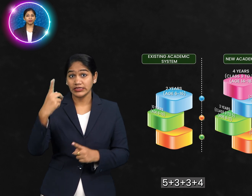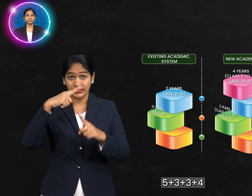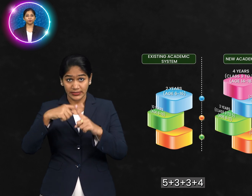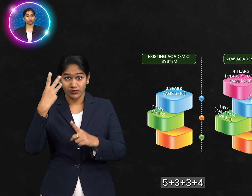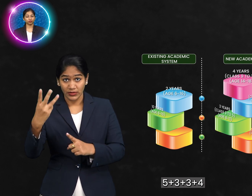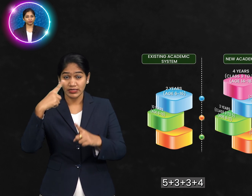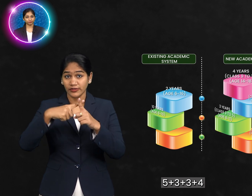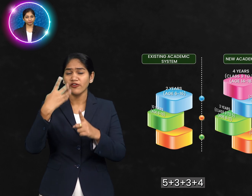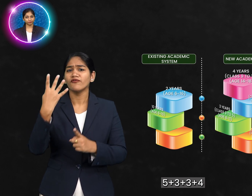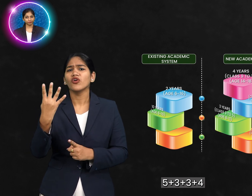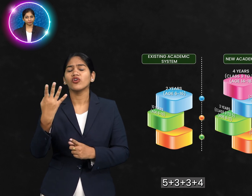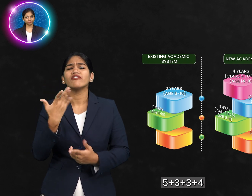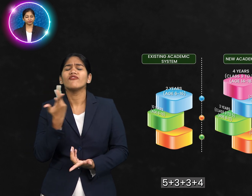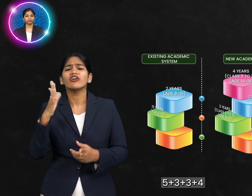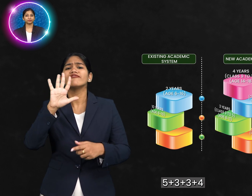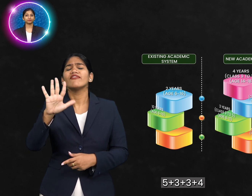5+3+3+4.